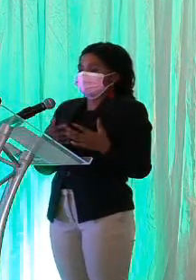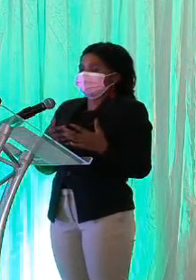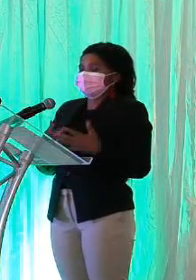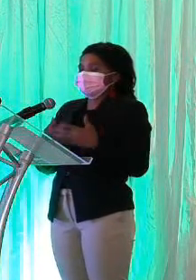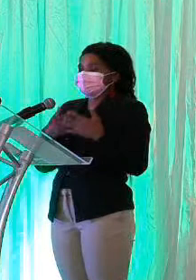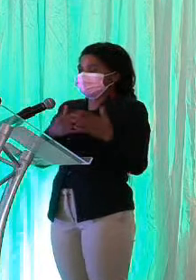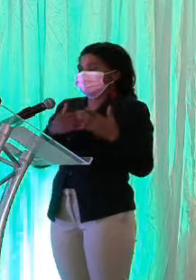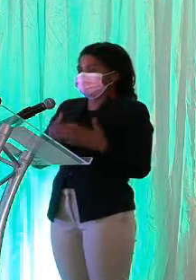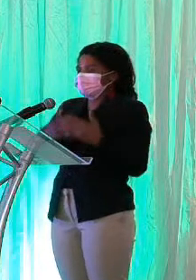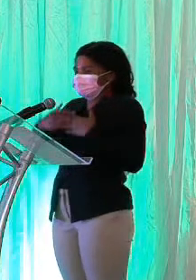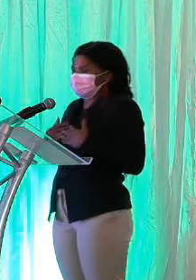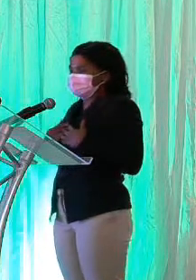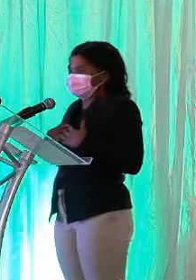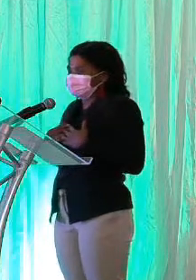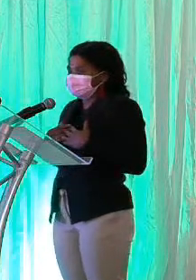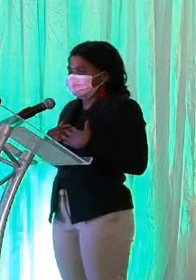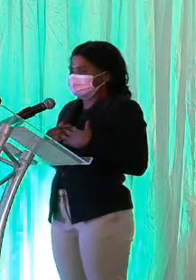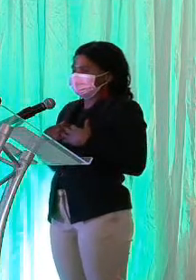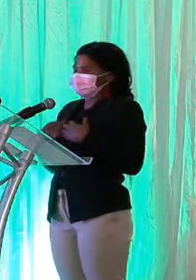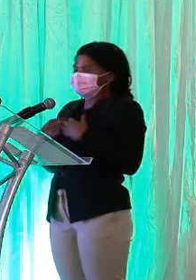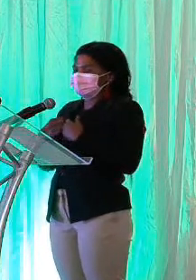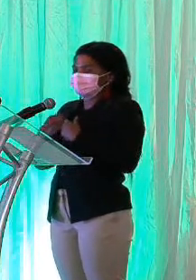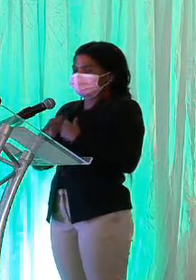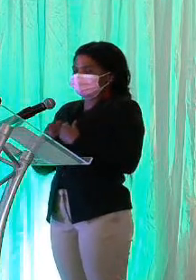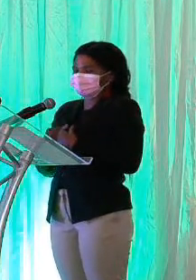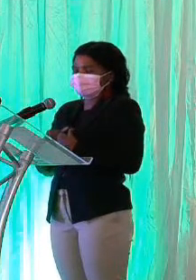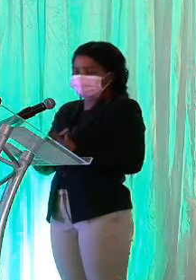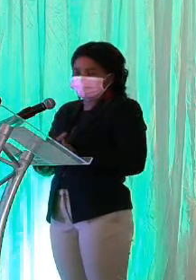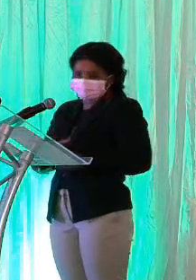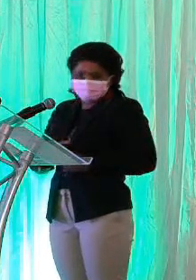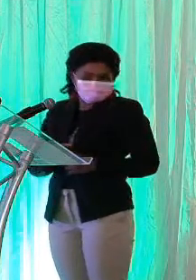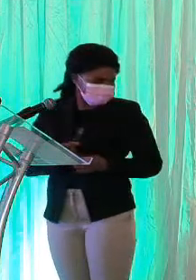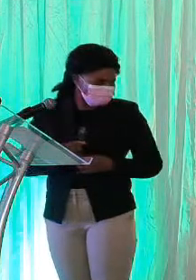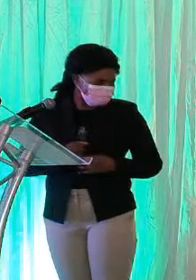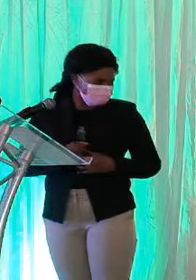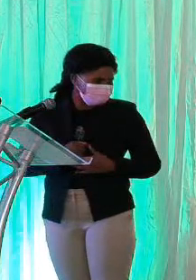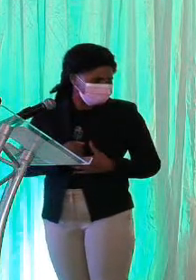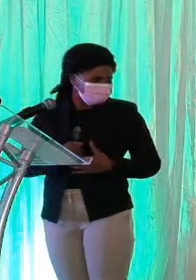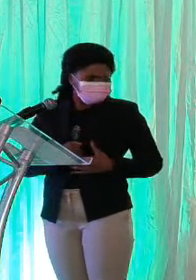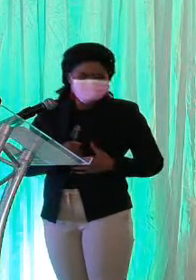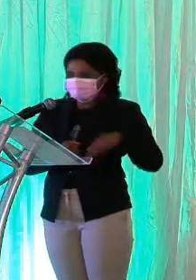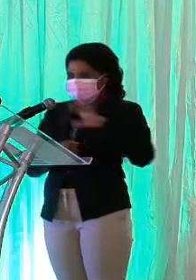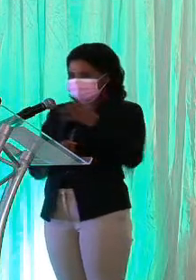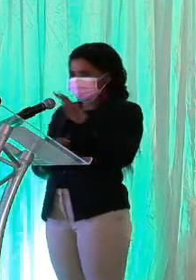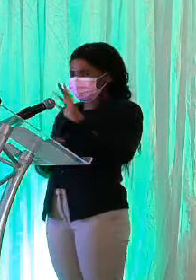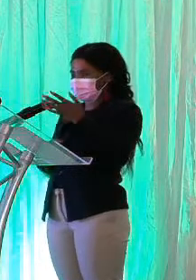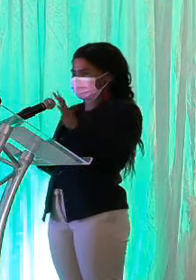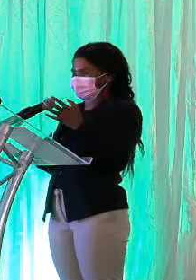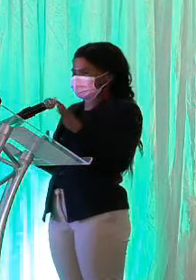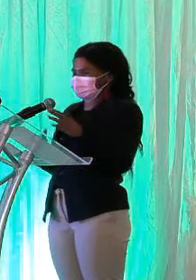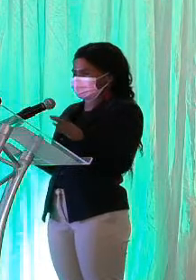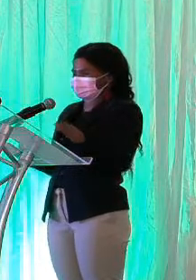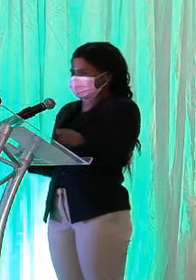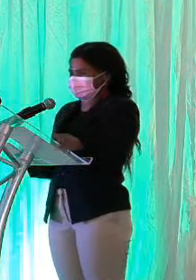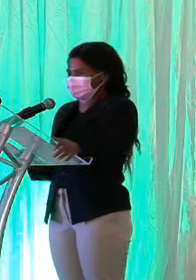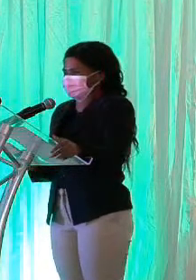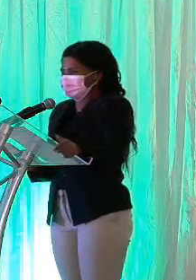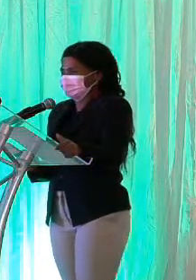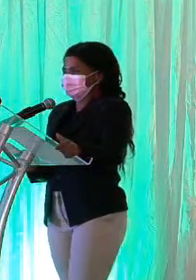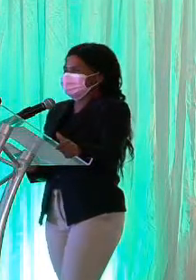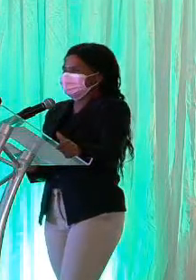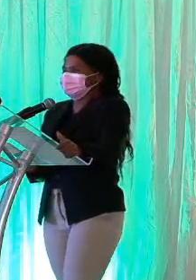her as she is to me. Yo, ndiba yi-artist ngoku, ndibe bu-poetic.